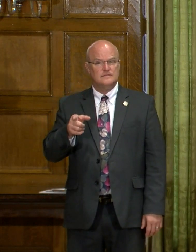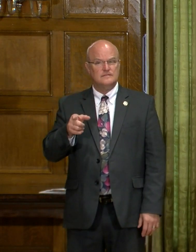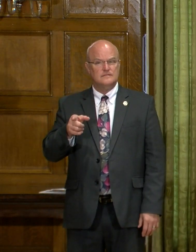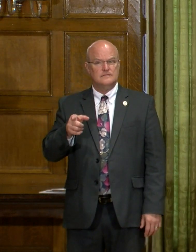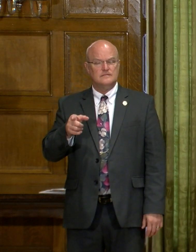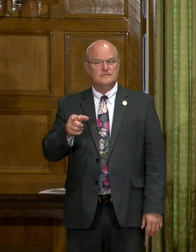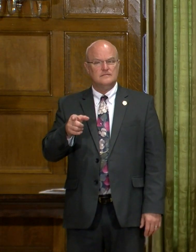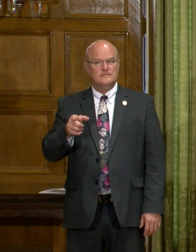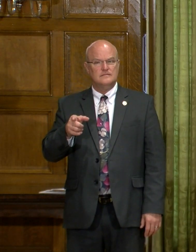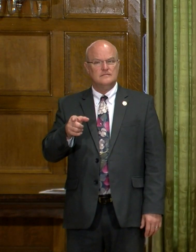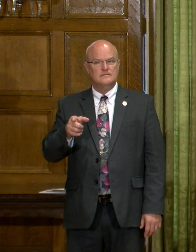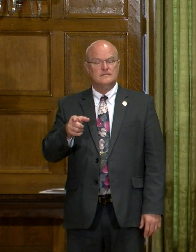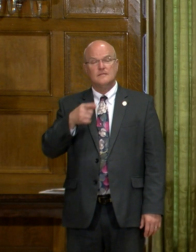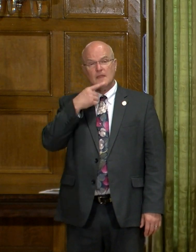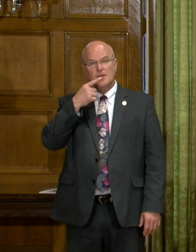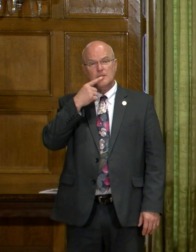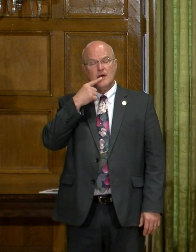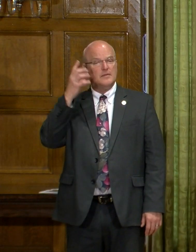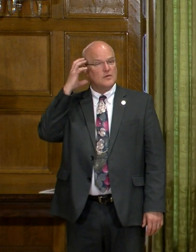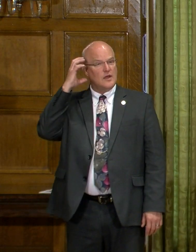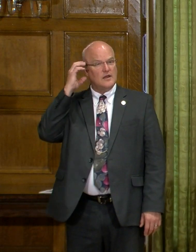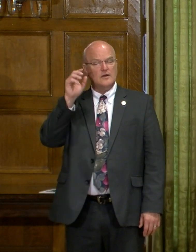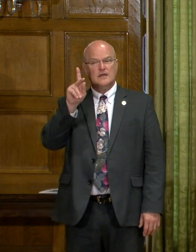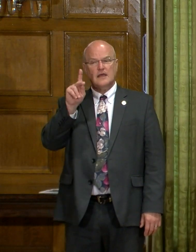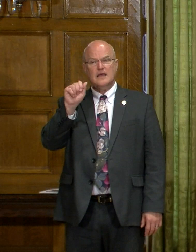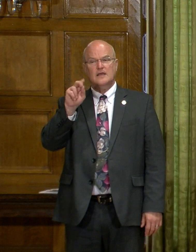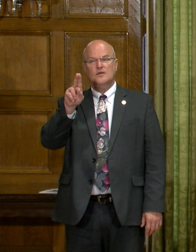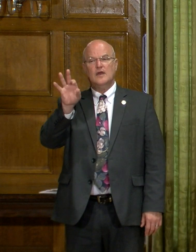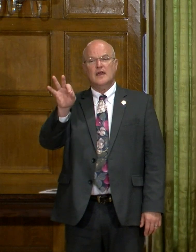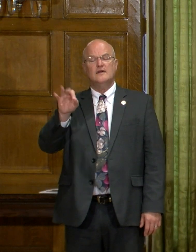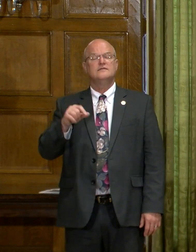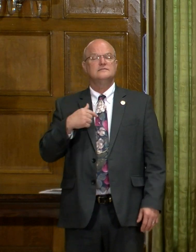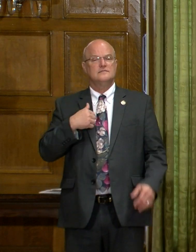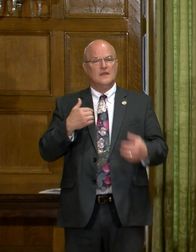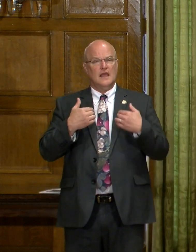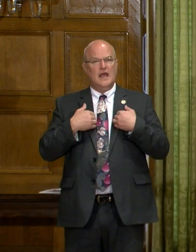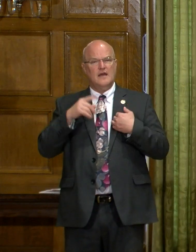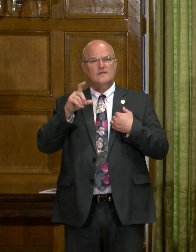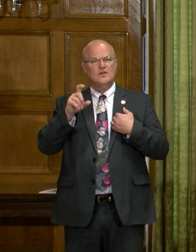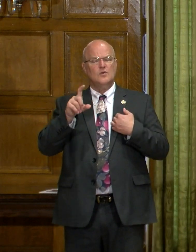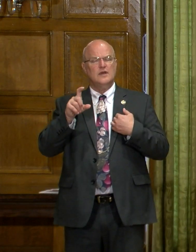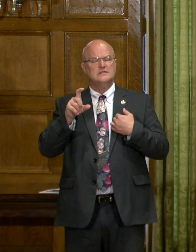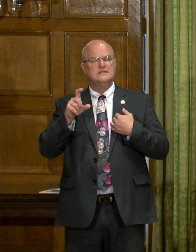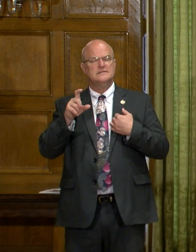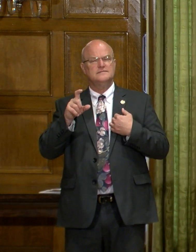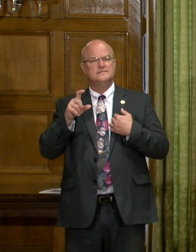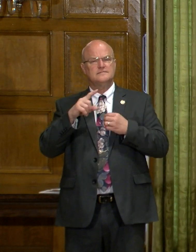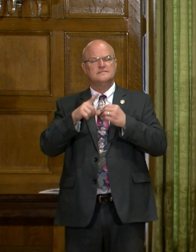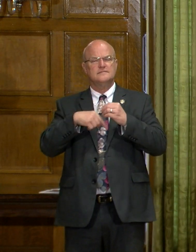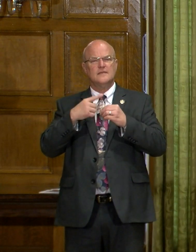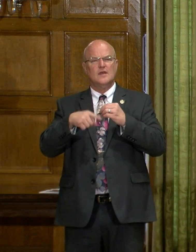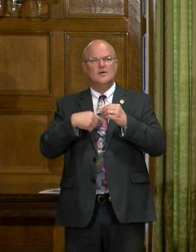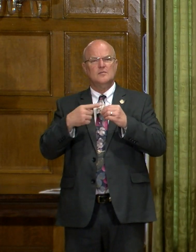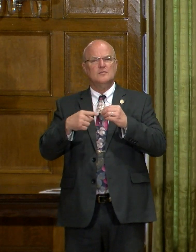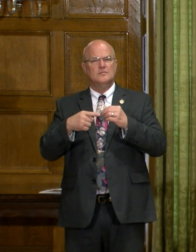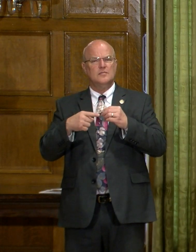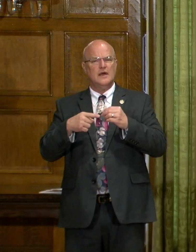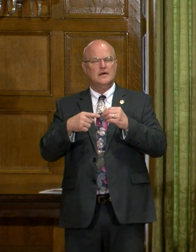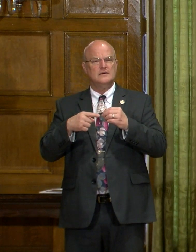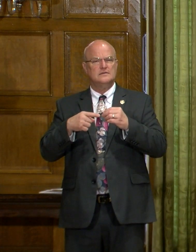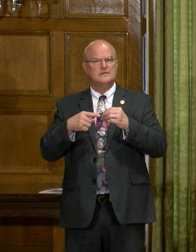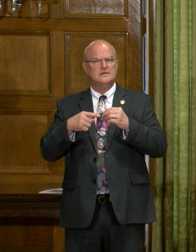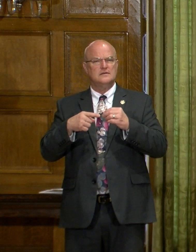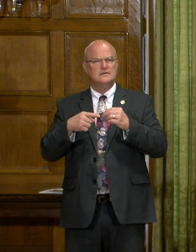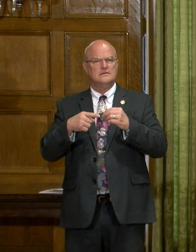Governor, Jacqueline Froelich with Public Radio KUAF. Yes. I have a question regarding the lawsuit filed